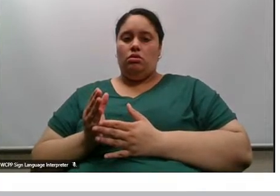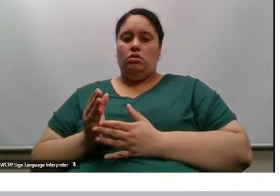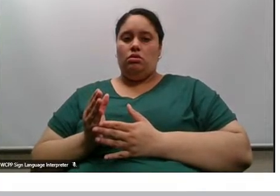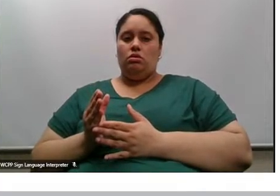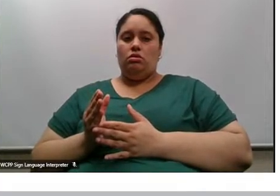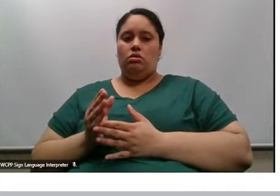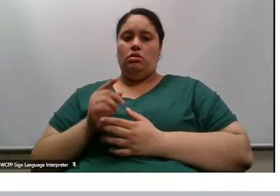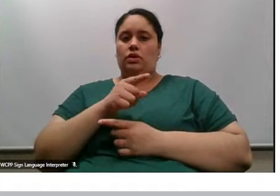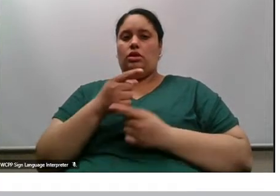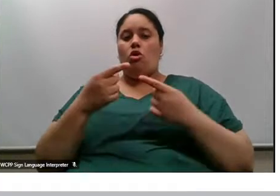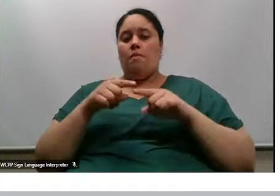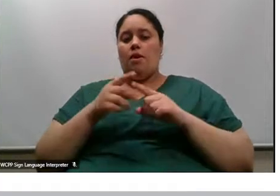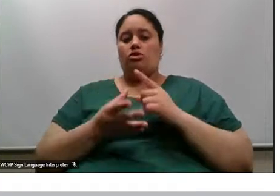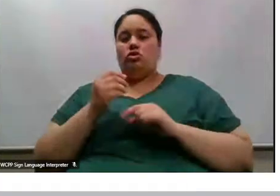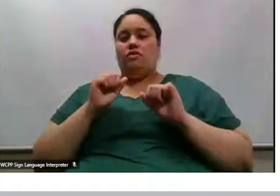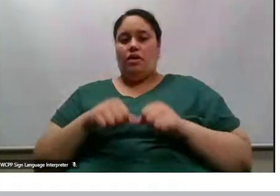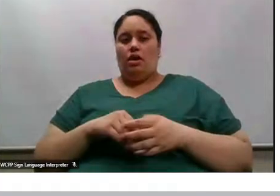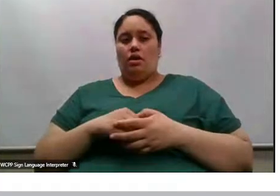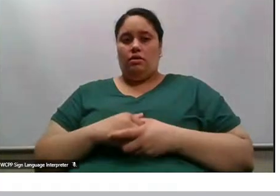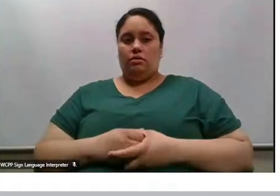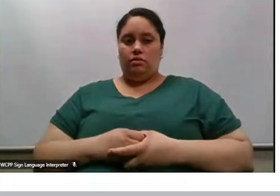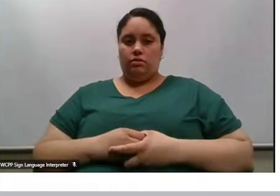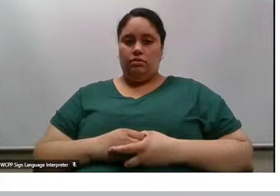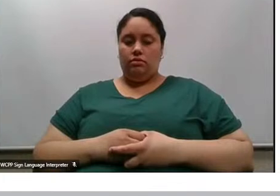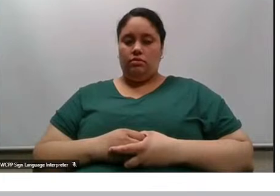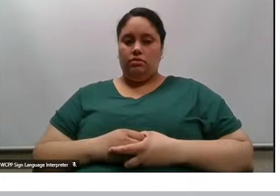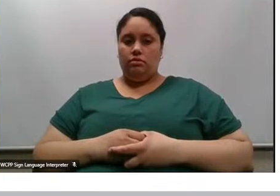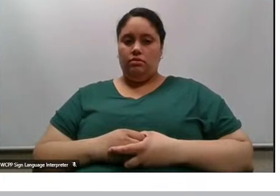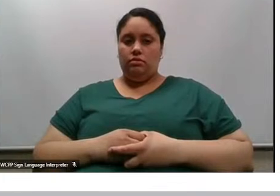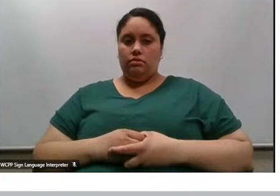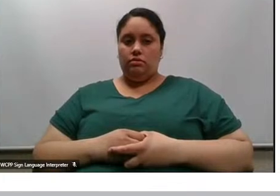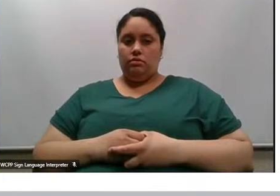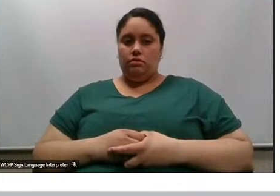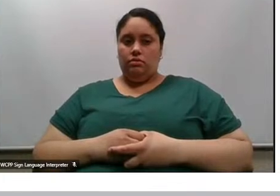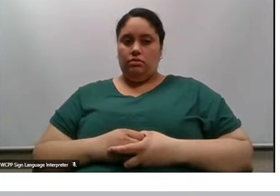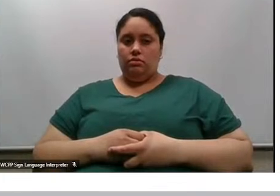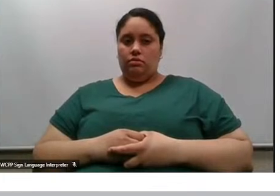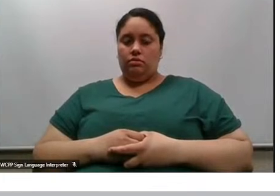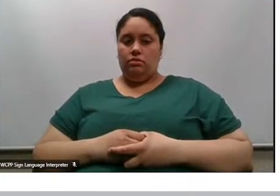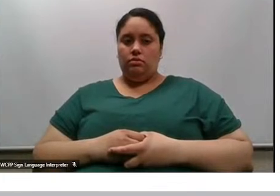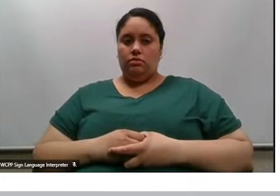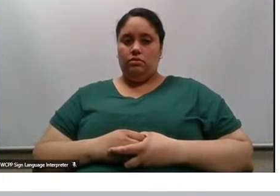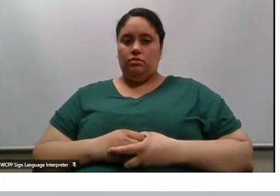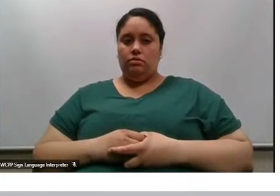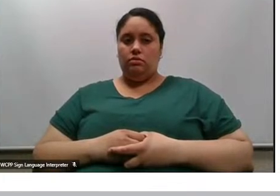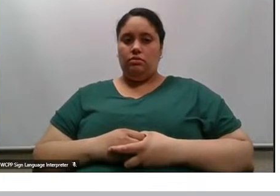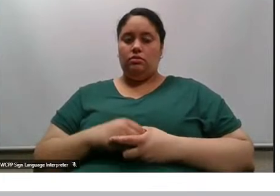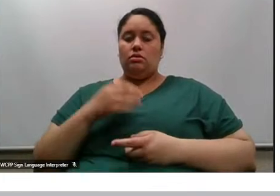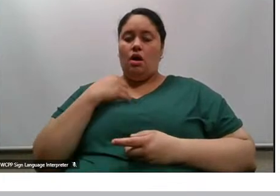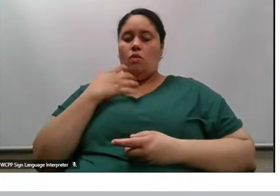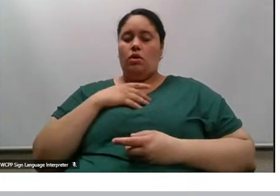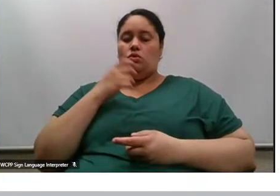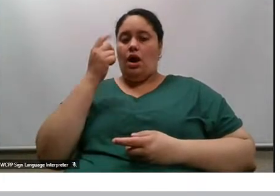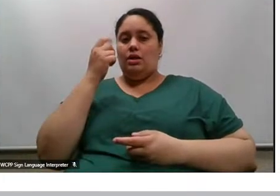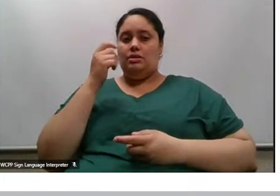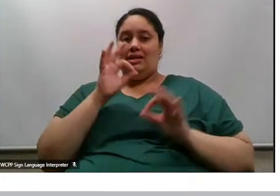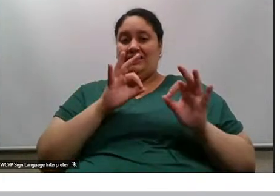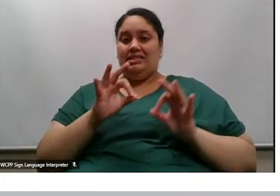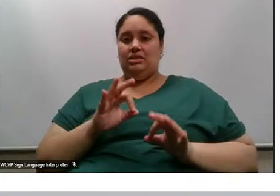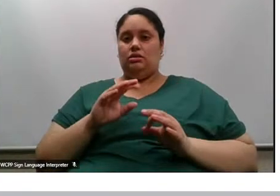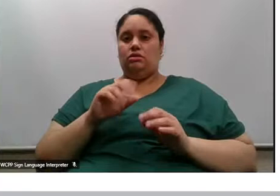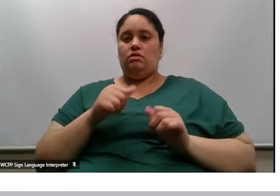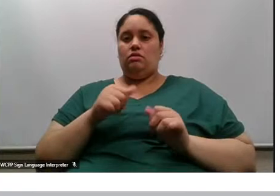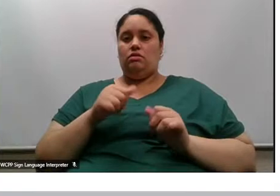can be achieved. So I just wanted to understand those in terms of my follow